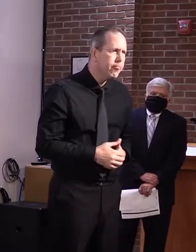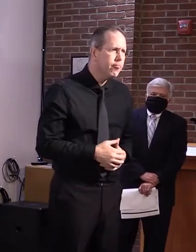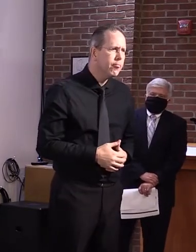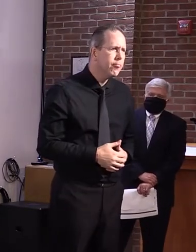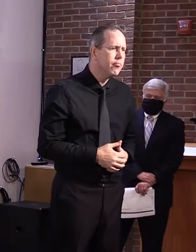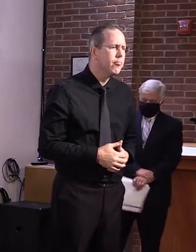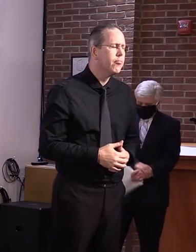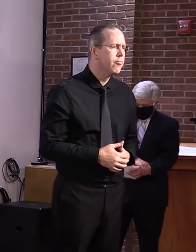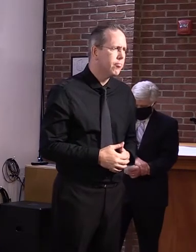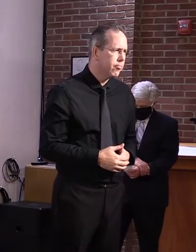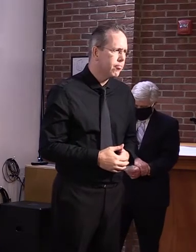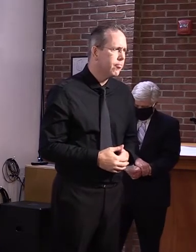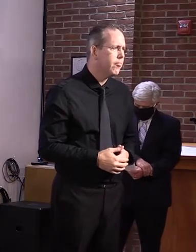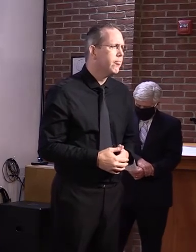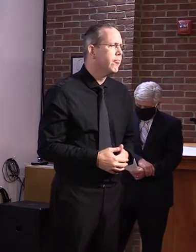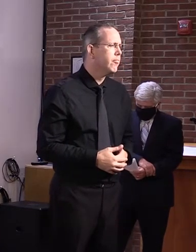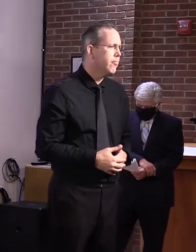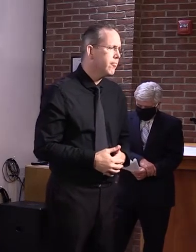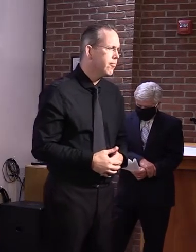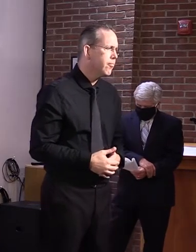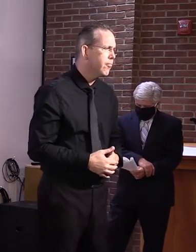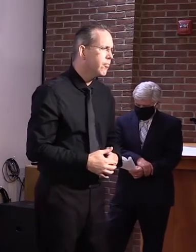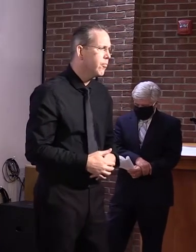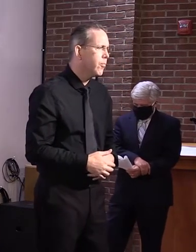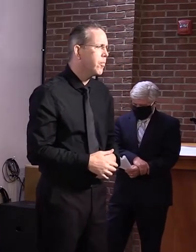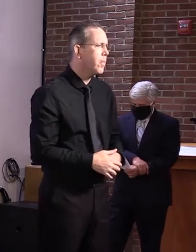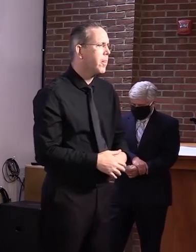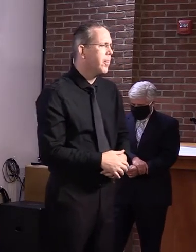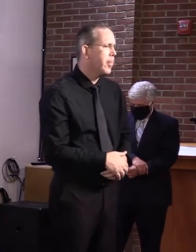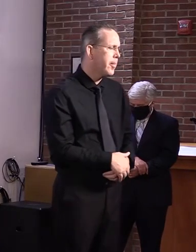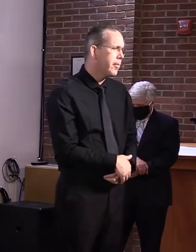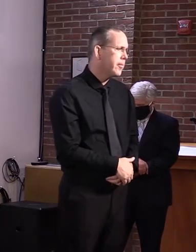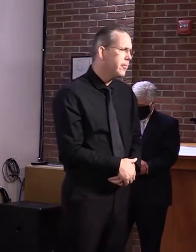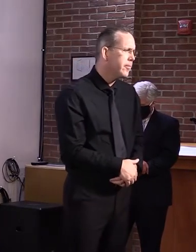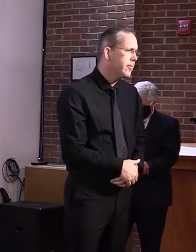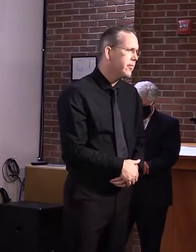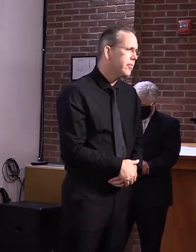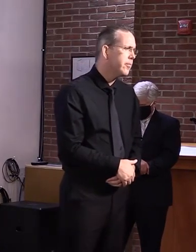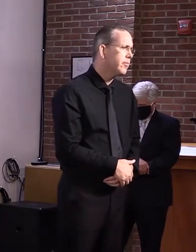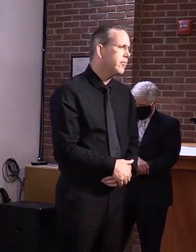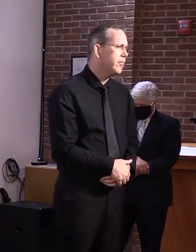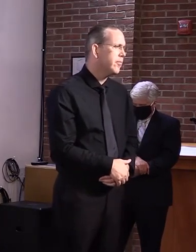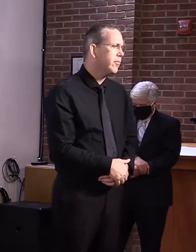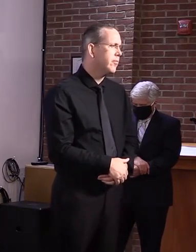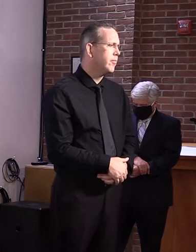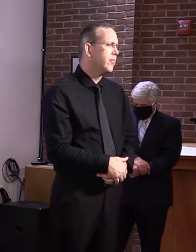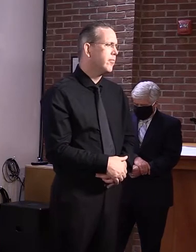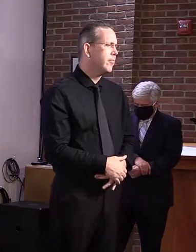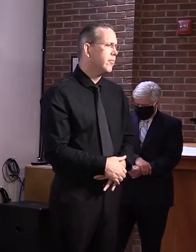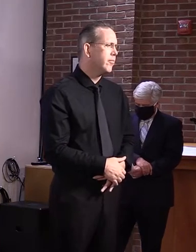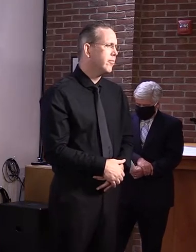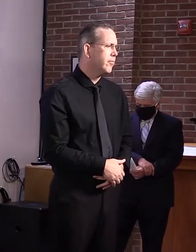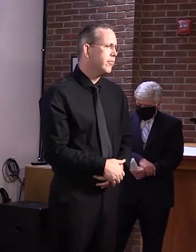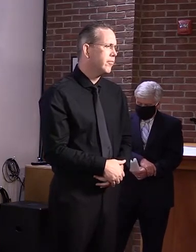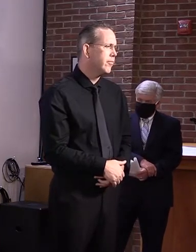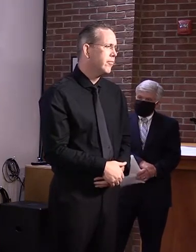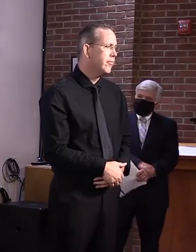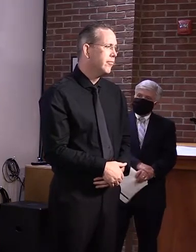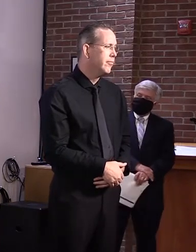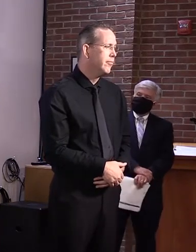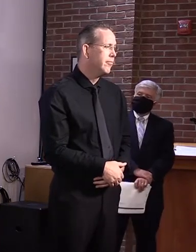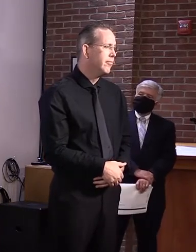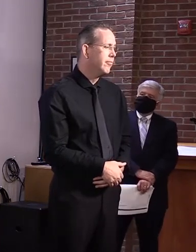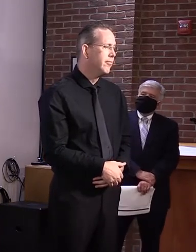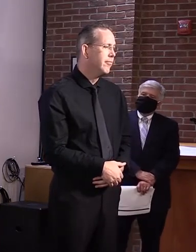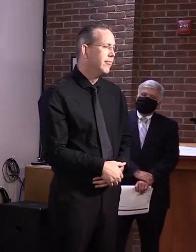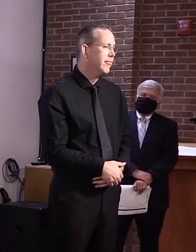people with masks as much as they do about staying afloat. So yeah. What is it going to take, like all these other states, to